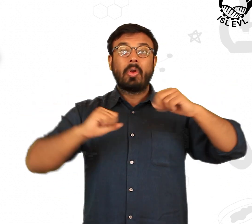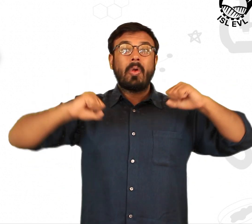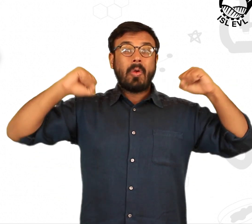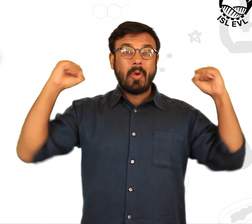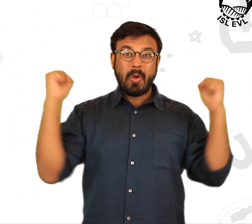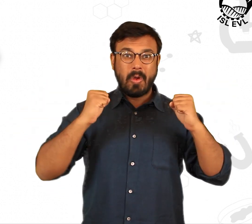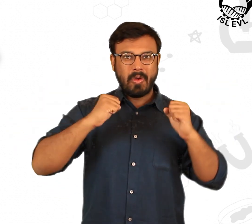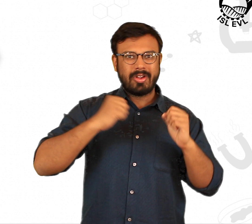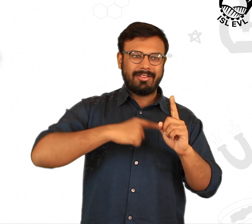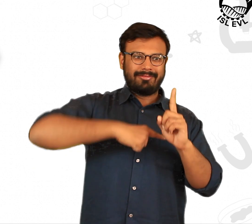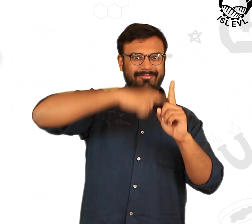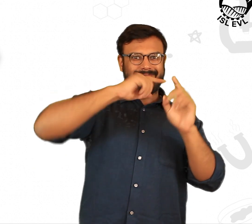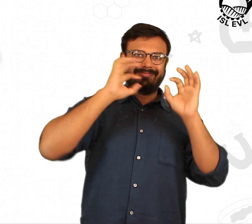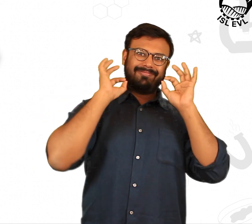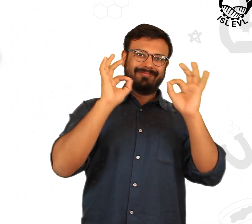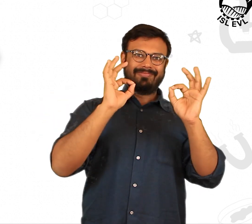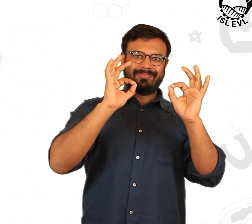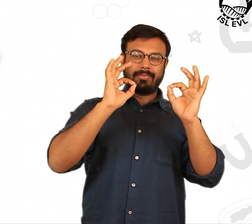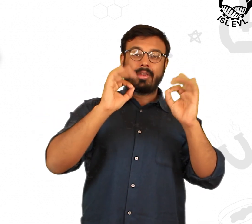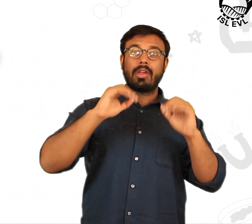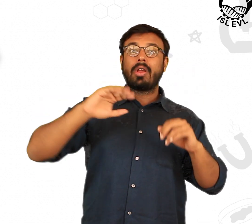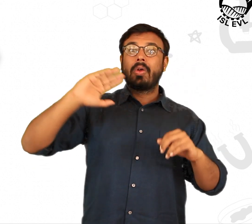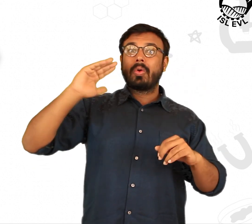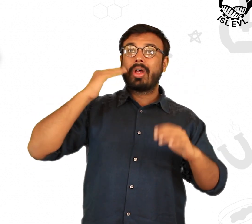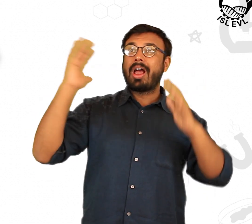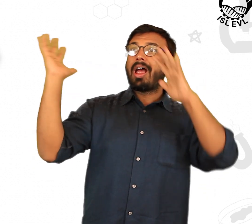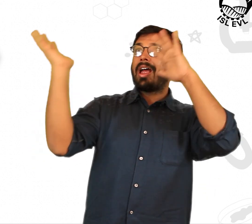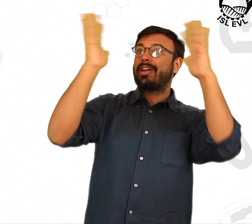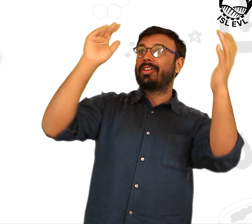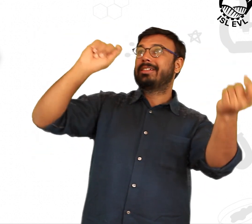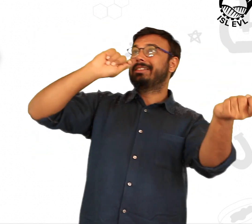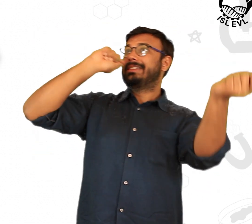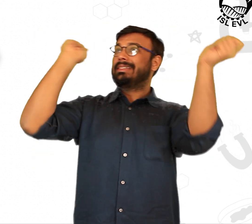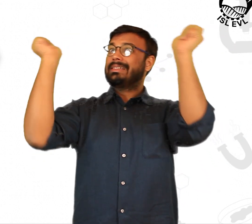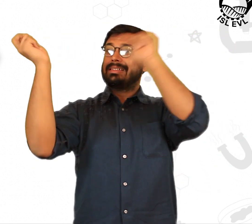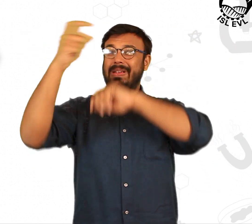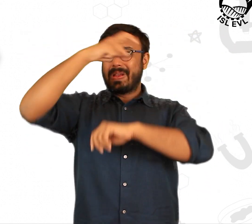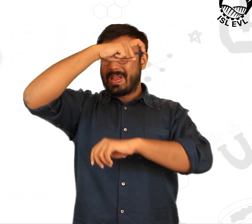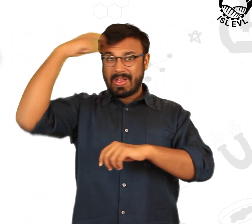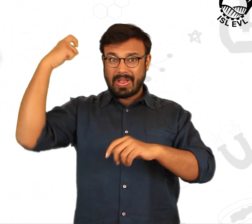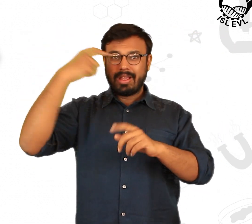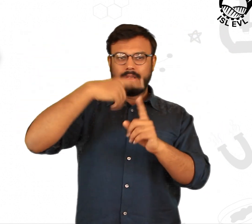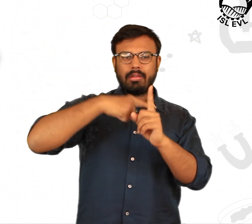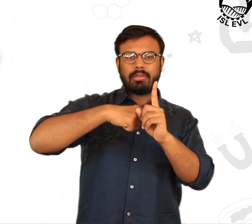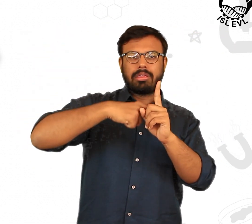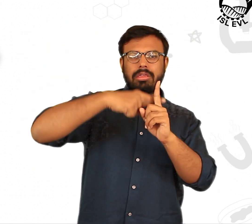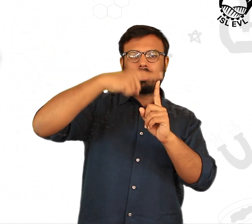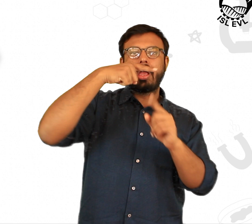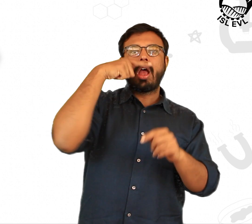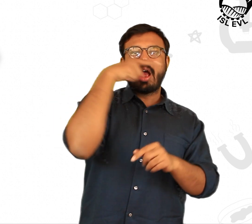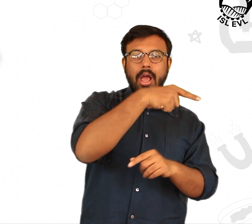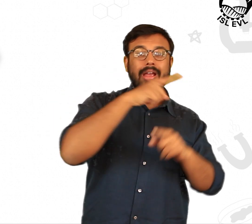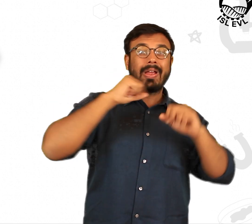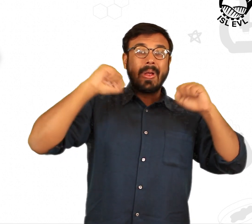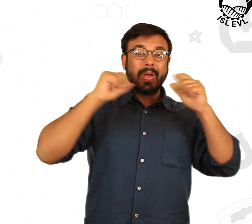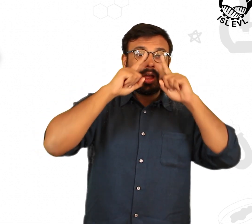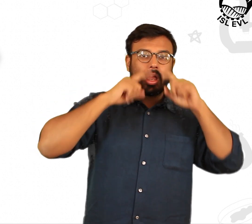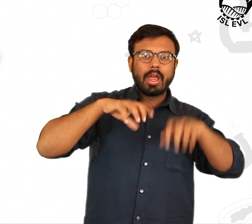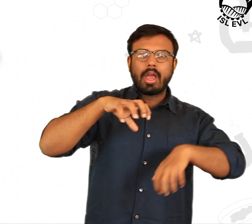Second threat is climate change. Rising temperature across the mountains of Central Asia due to